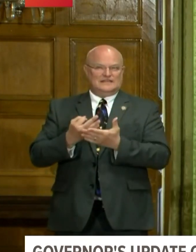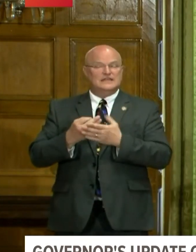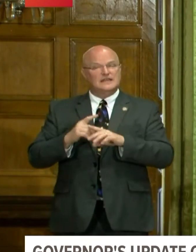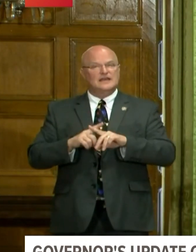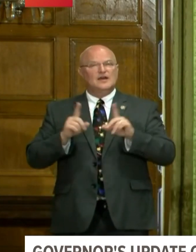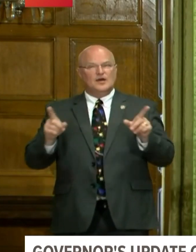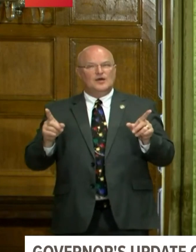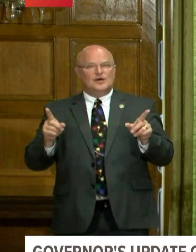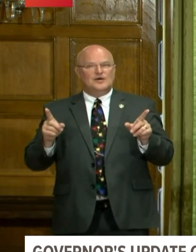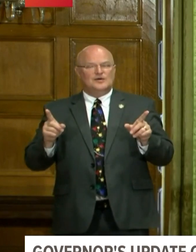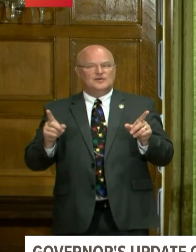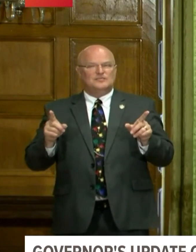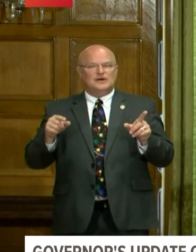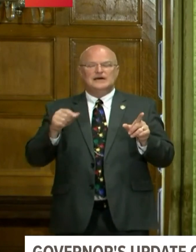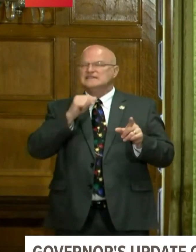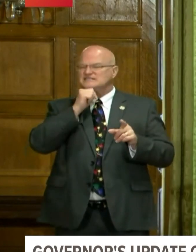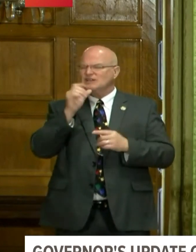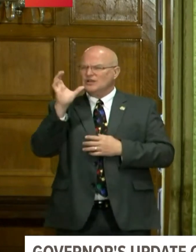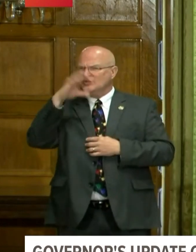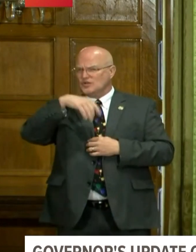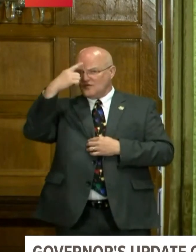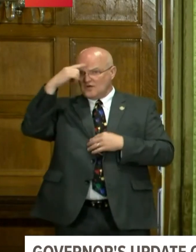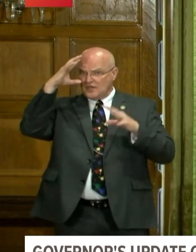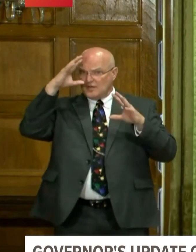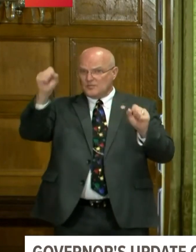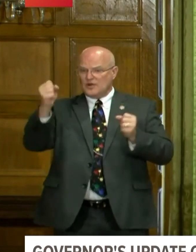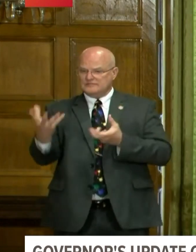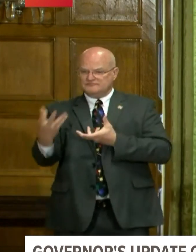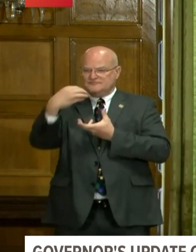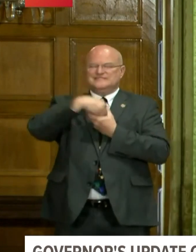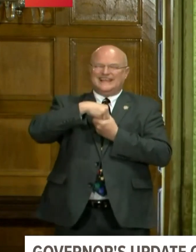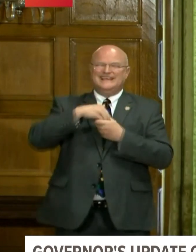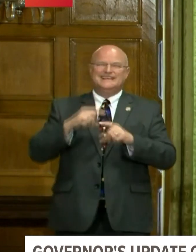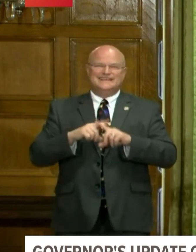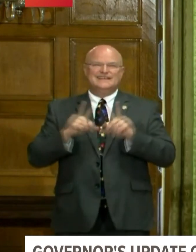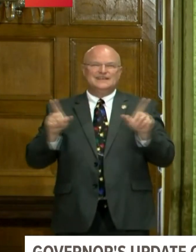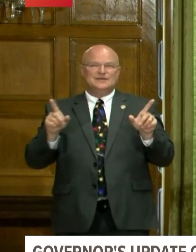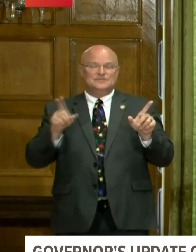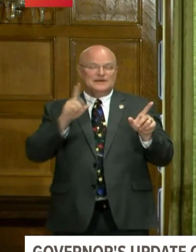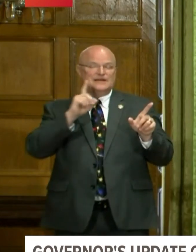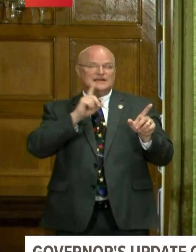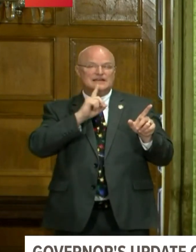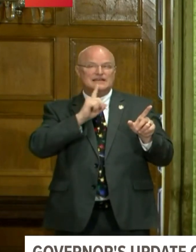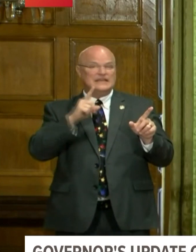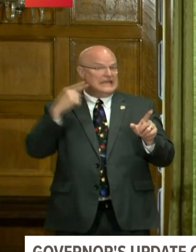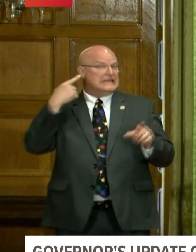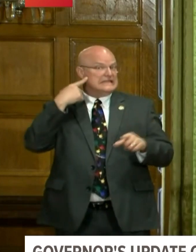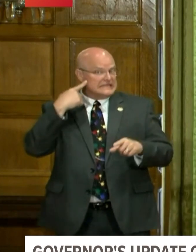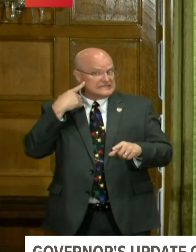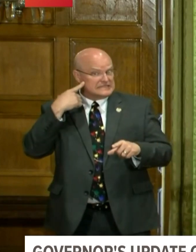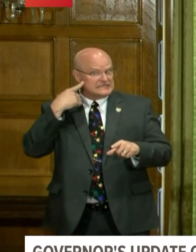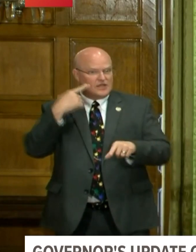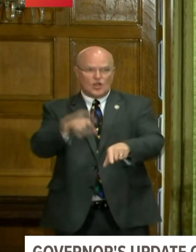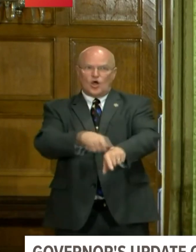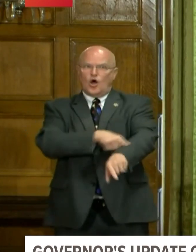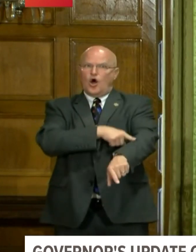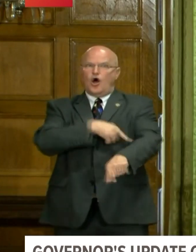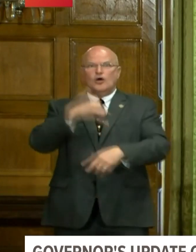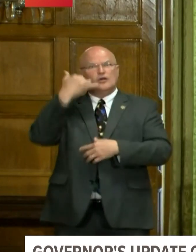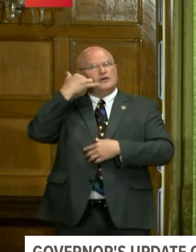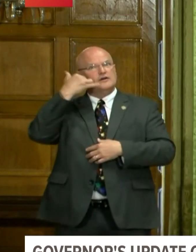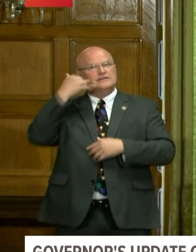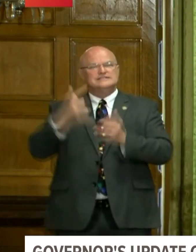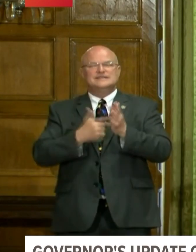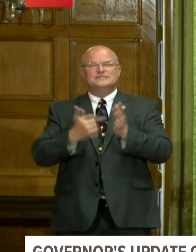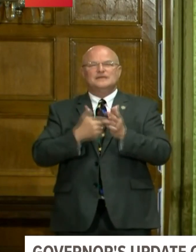But it's not unusual for the President to engage, but and he listens. They're long calls sometimes,